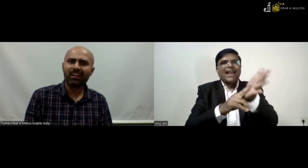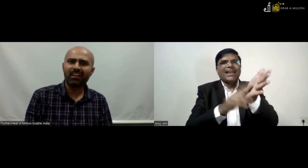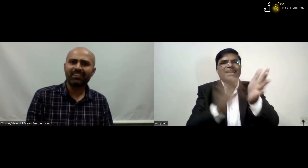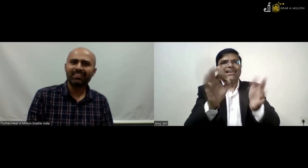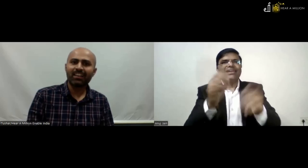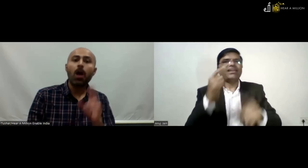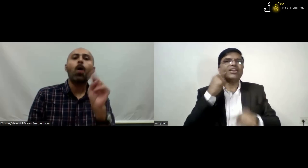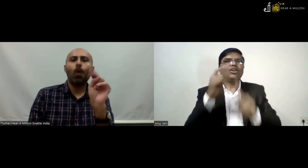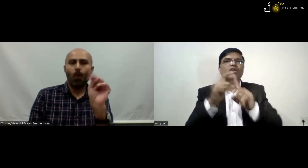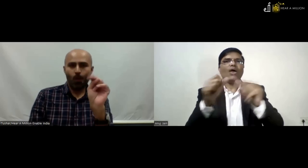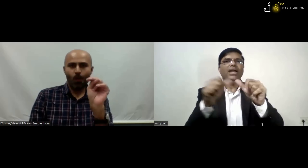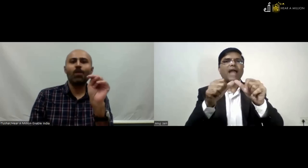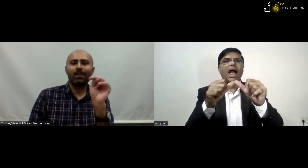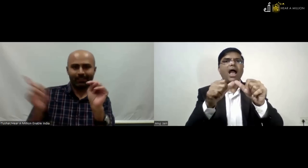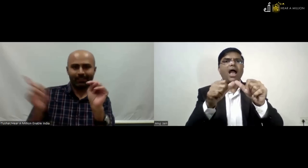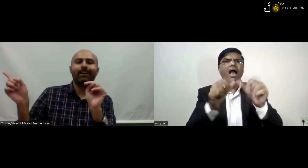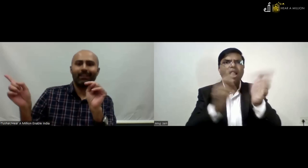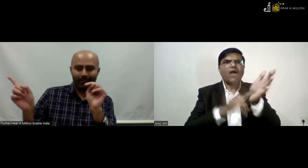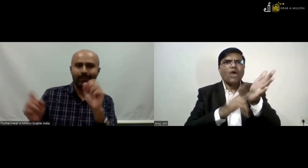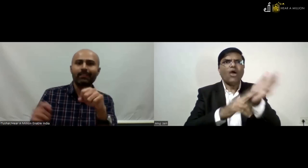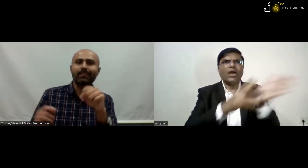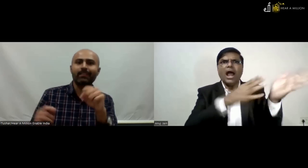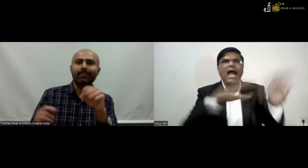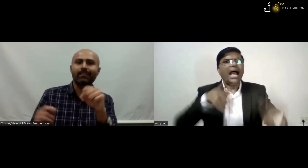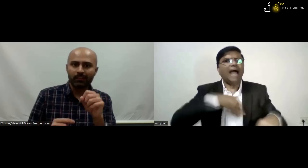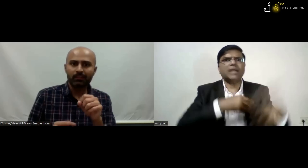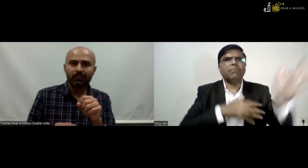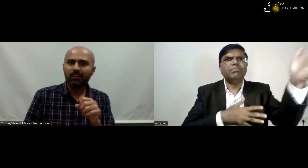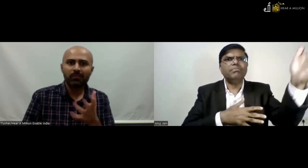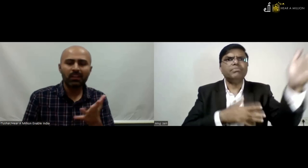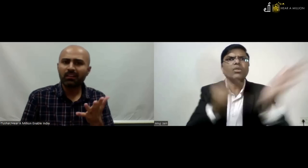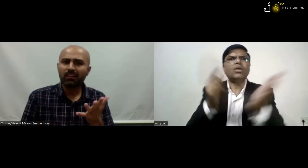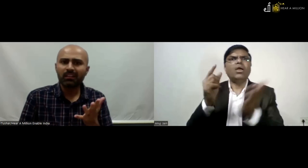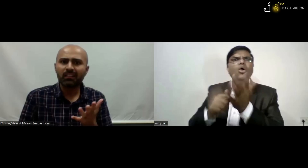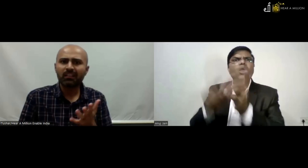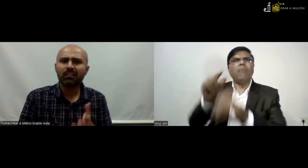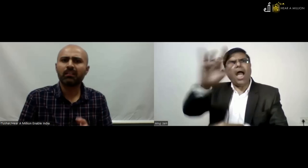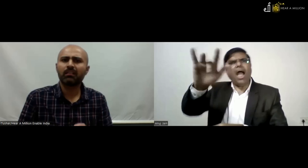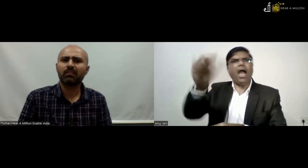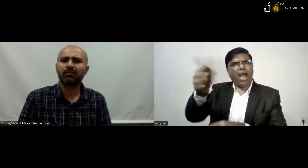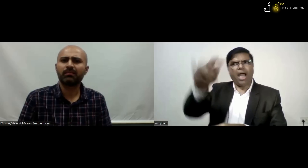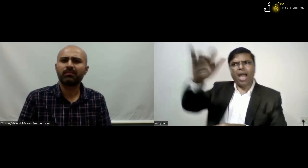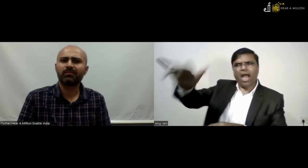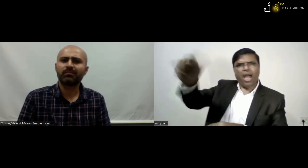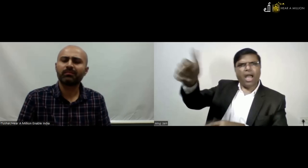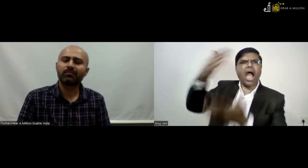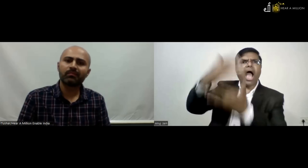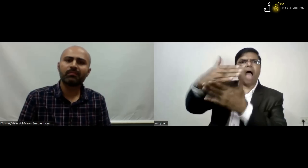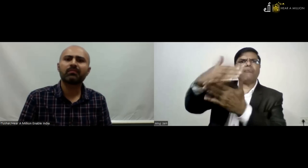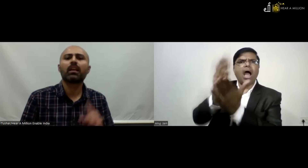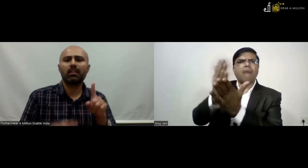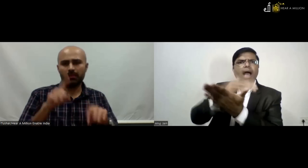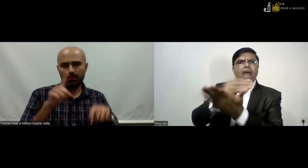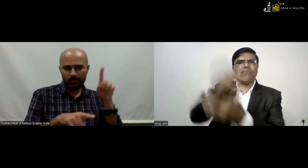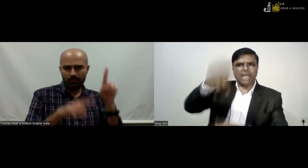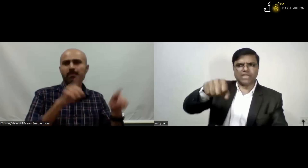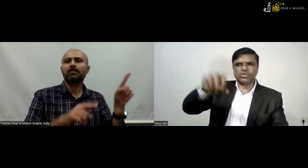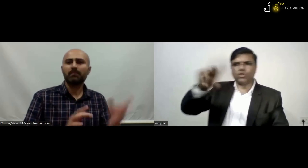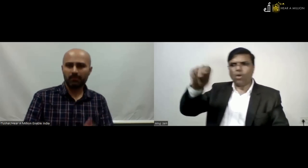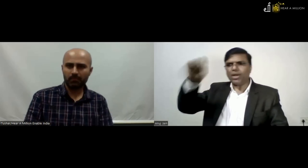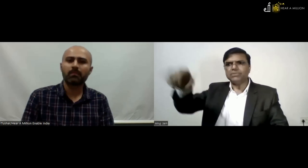NCR Noida, it's so close by to Delhi, but they are not accepting. But other places in